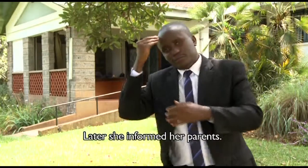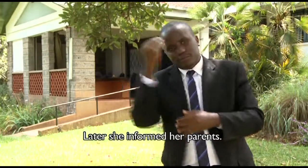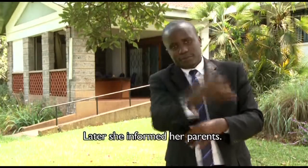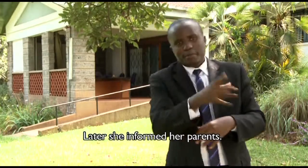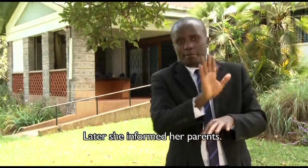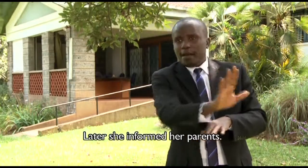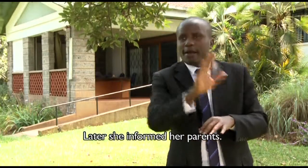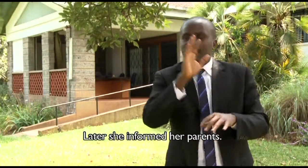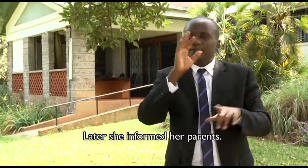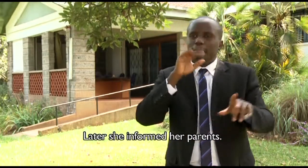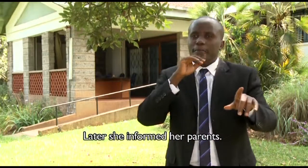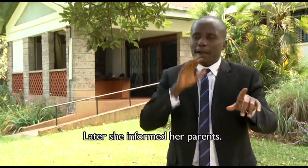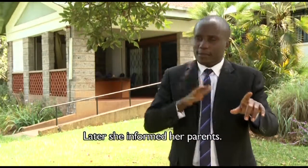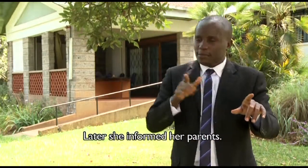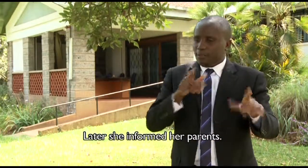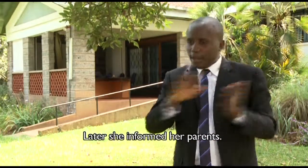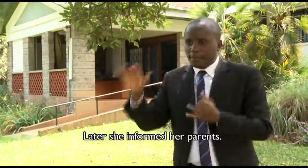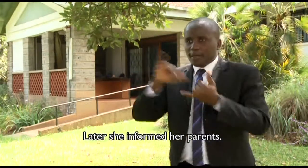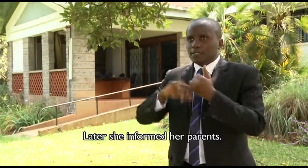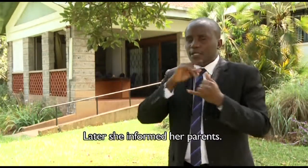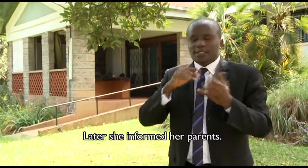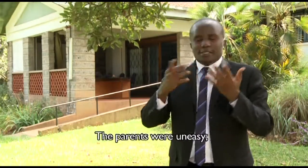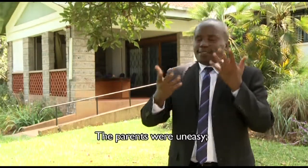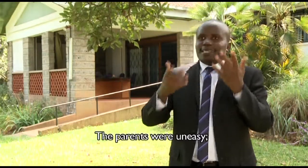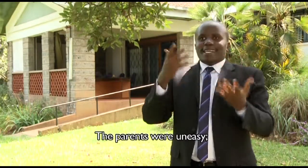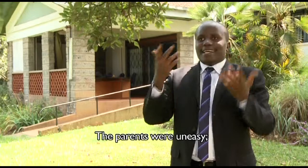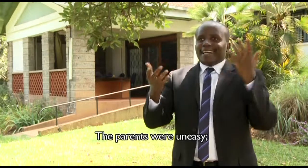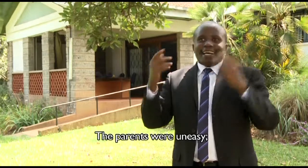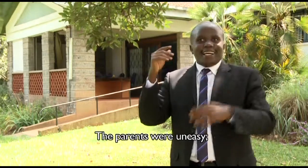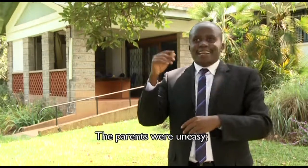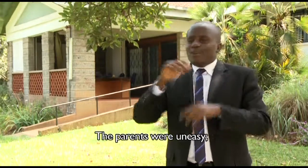Later, she informed her parents. The parents were uneasy.